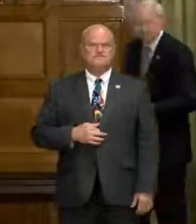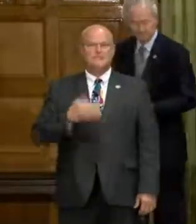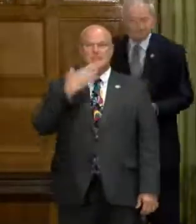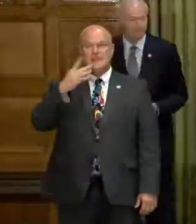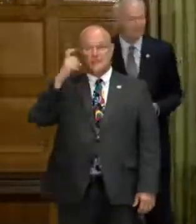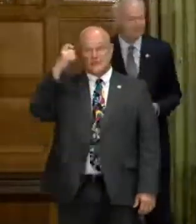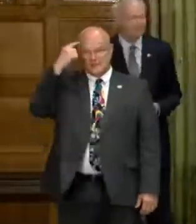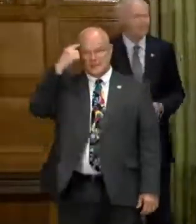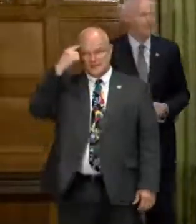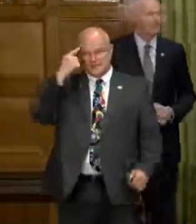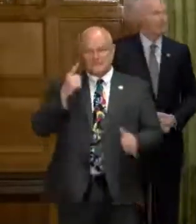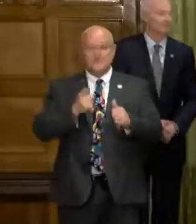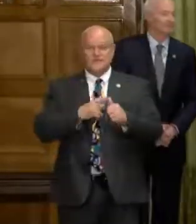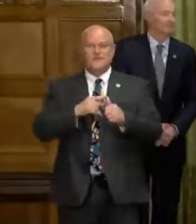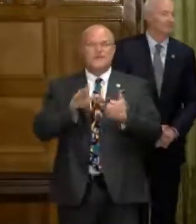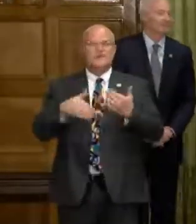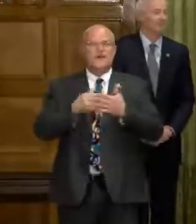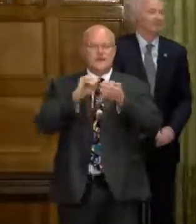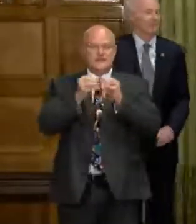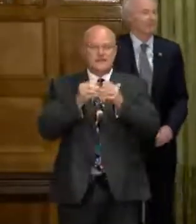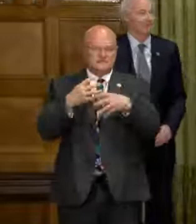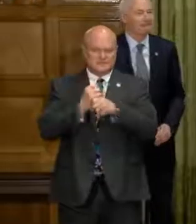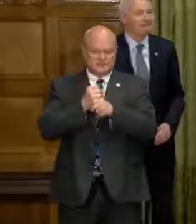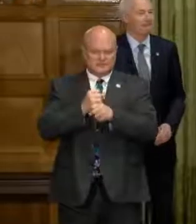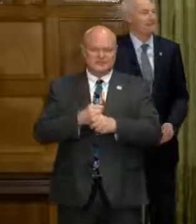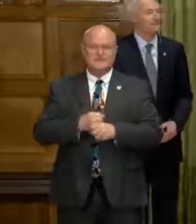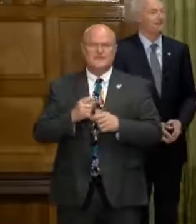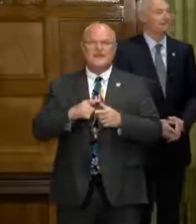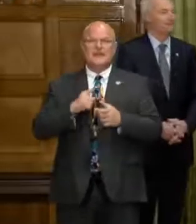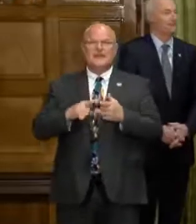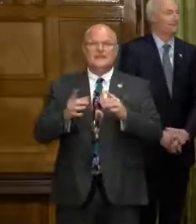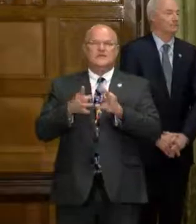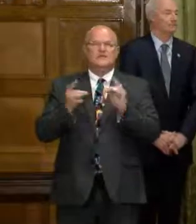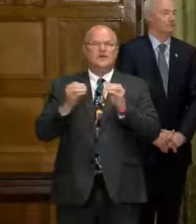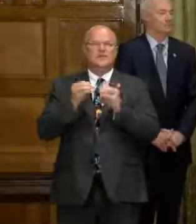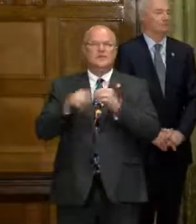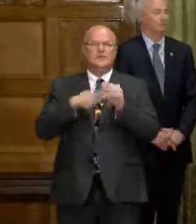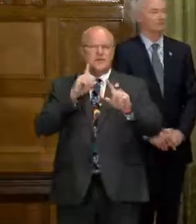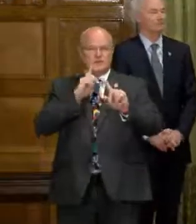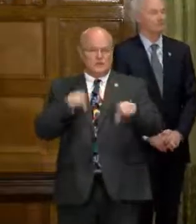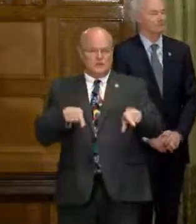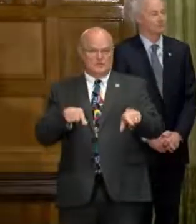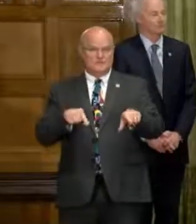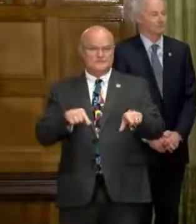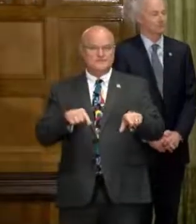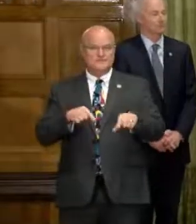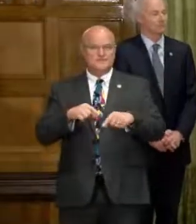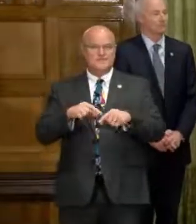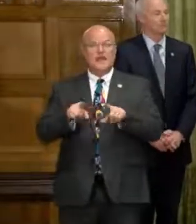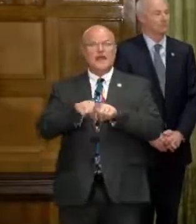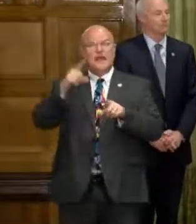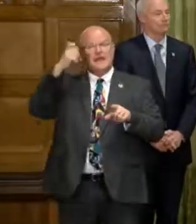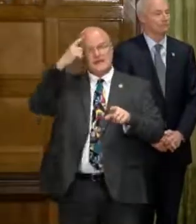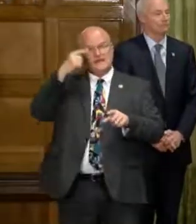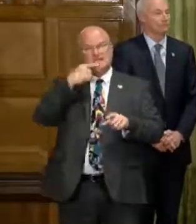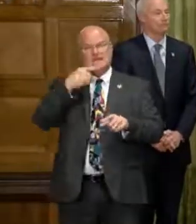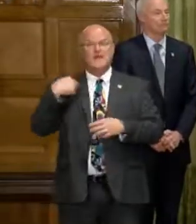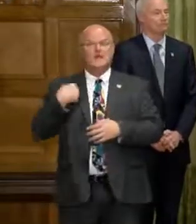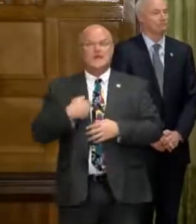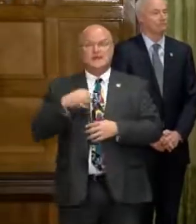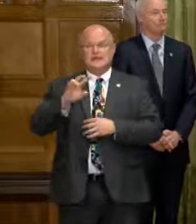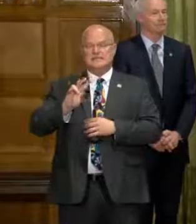Thank you, Governor. First of all, I'll go through the numbers briefly, and then we'll talk a little bit about the report. As the Governor mentioned, we've